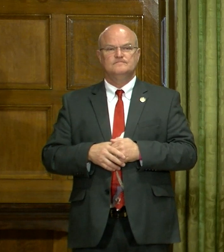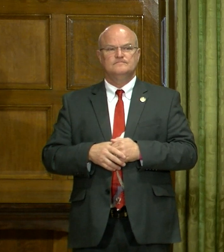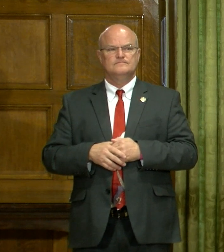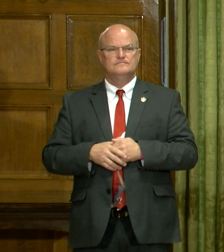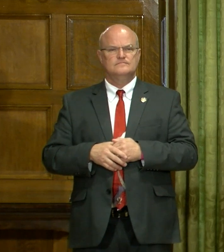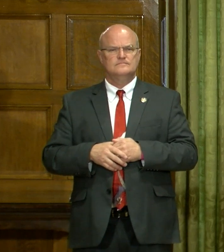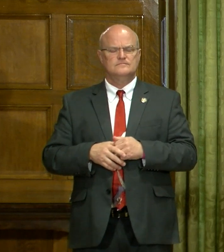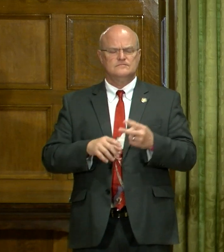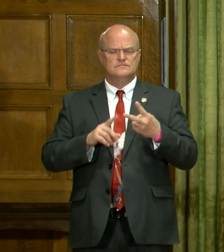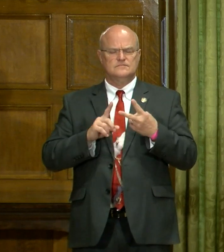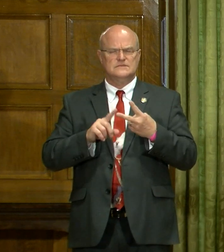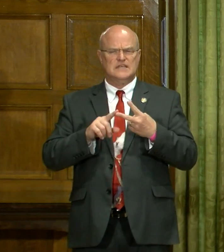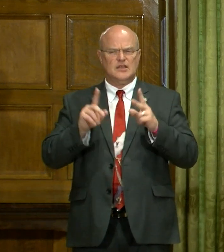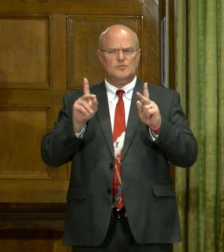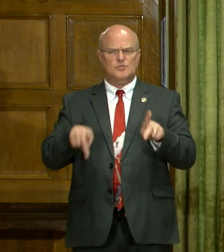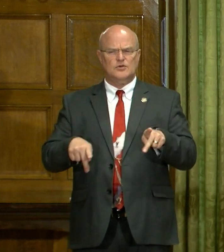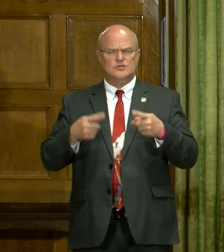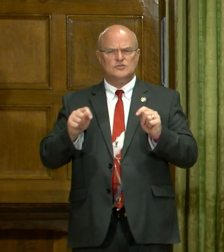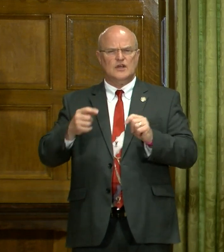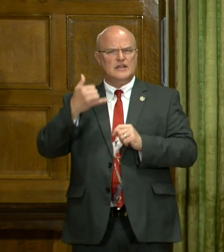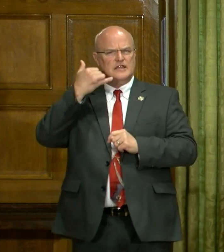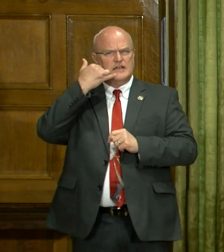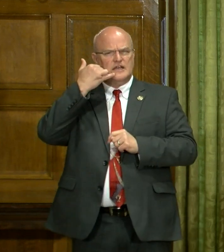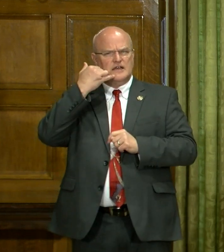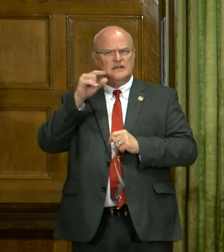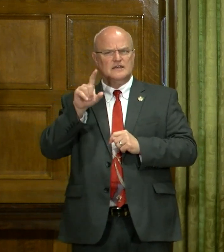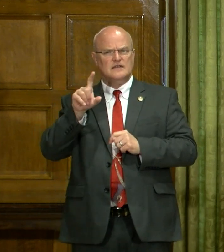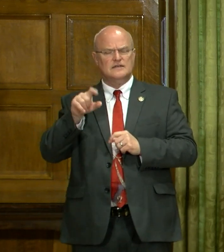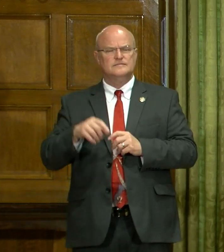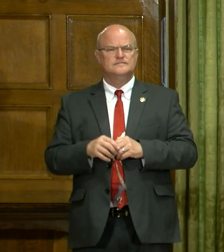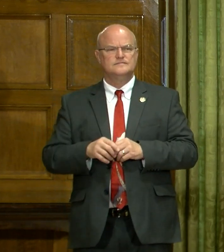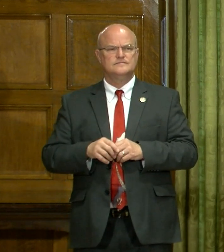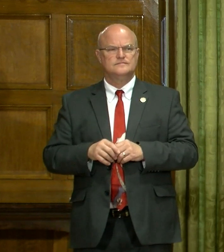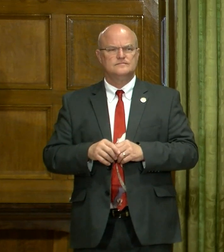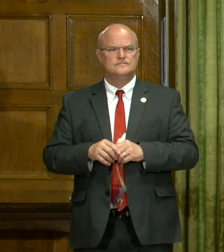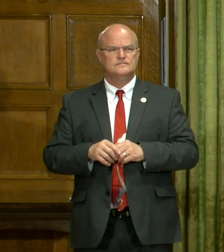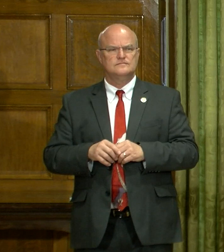Then I think it was a second person that was trying to ask a question remotely.